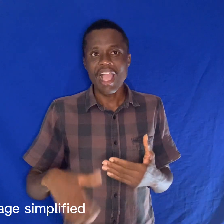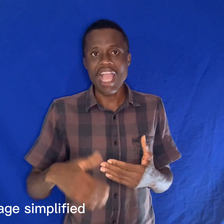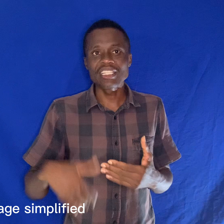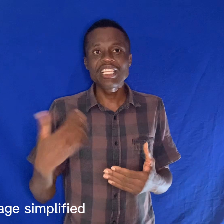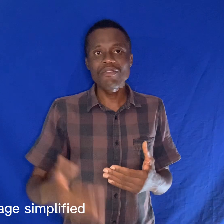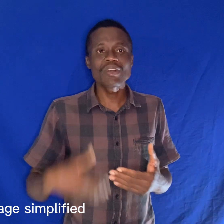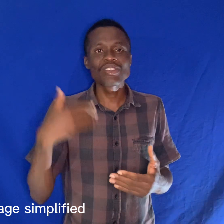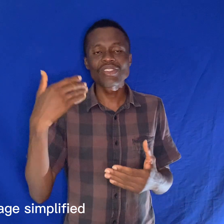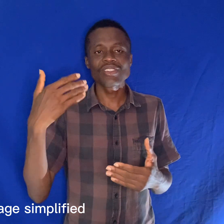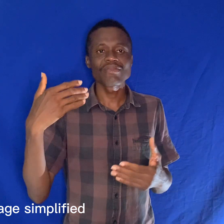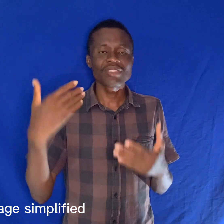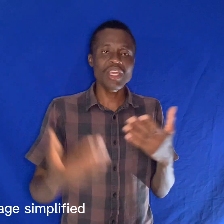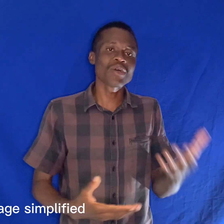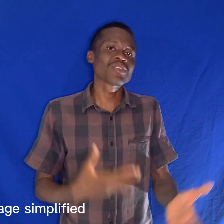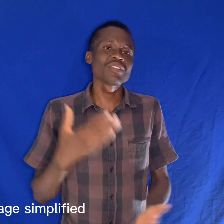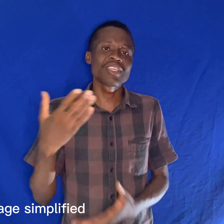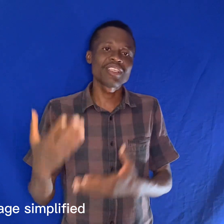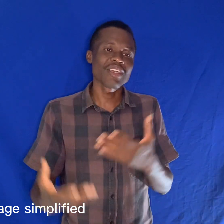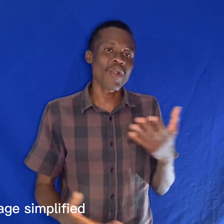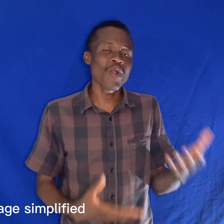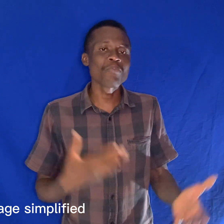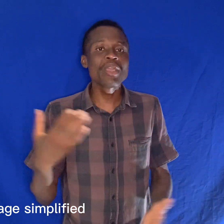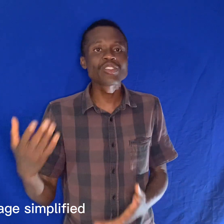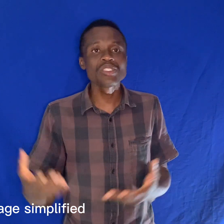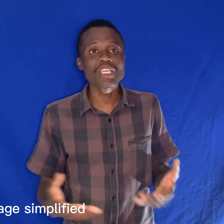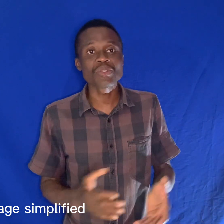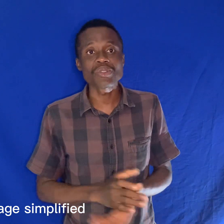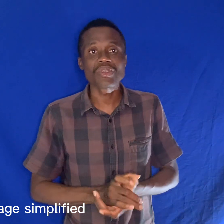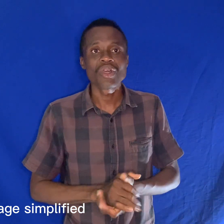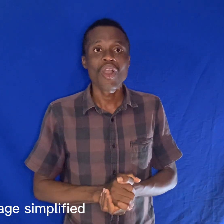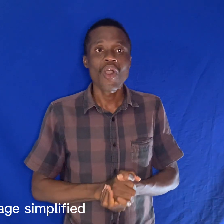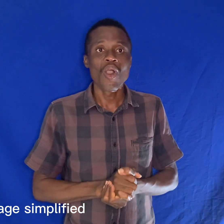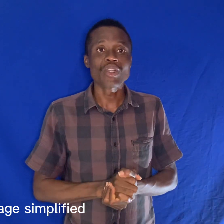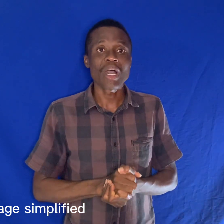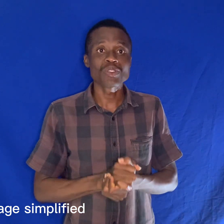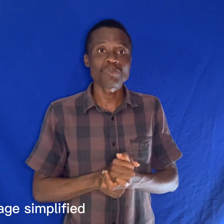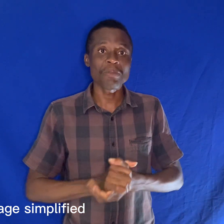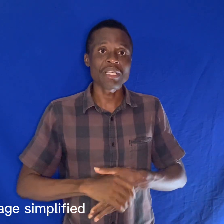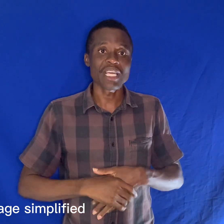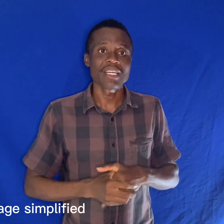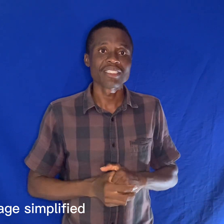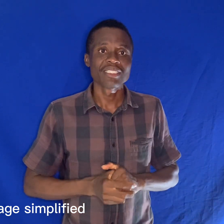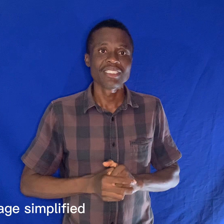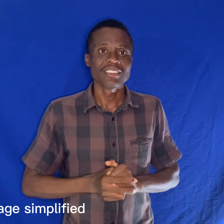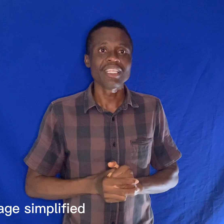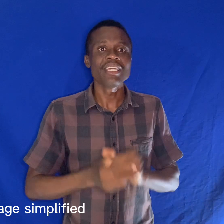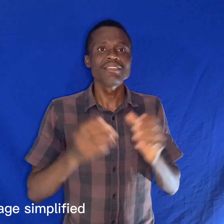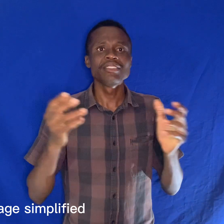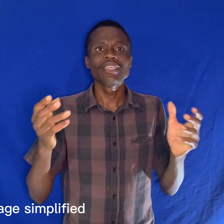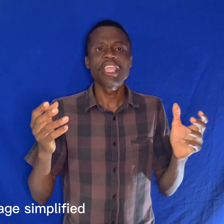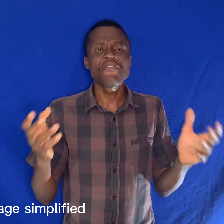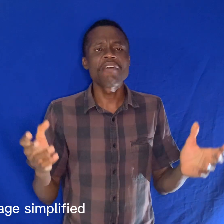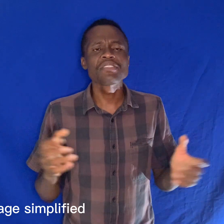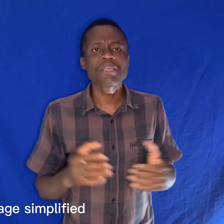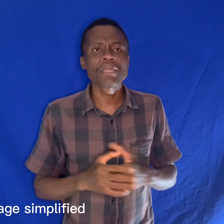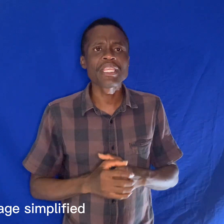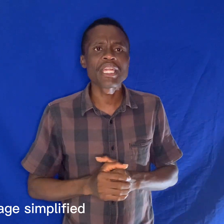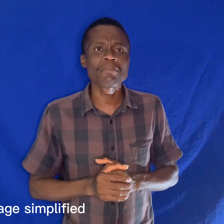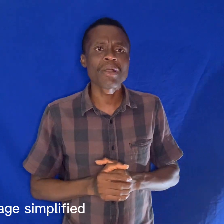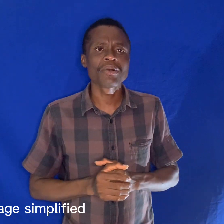and tell us or make suggestions on how to be better. Then if I've skipped any animal